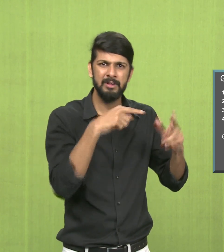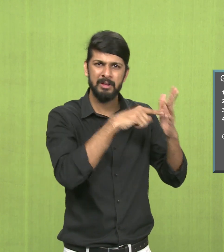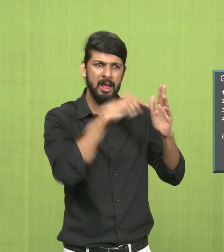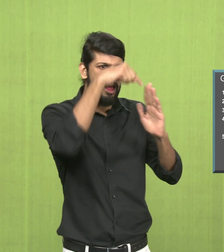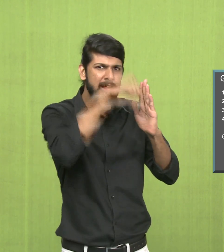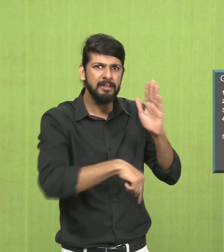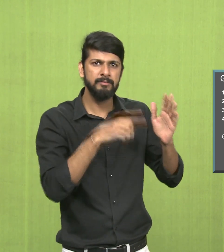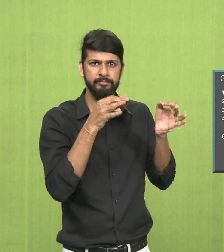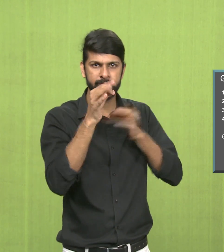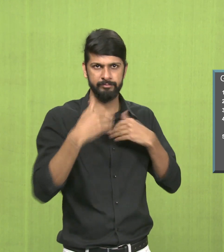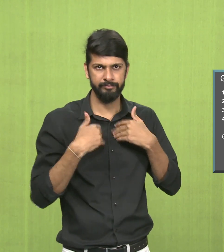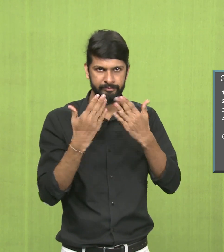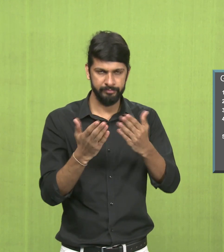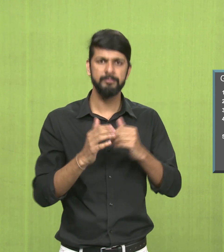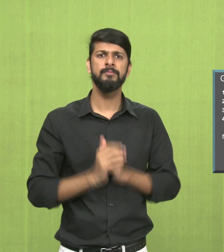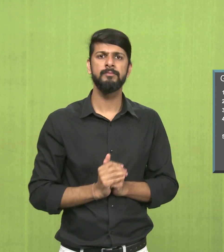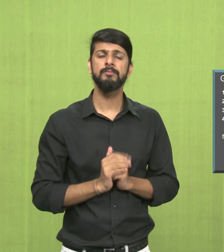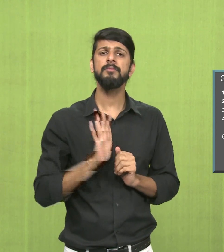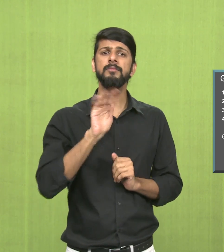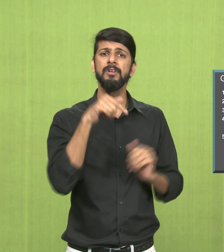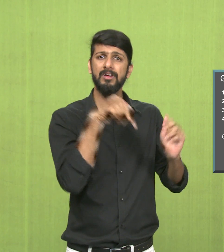The general description of this print: